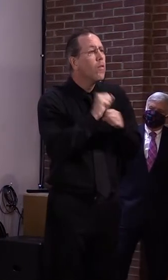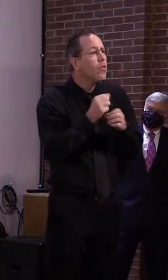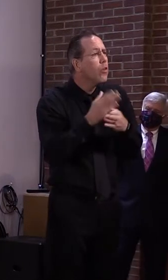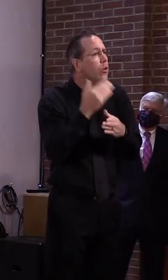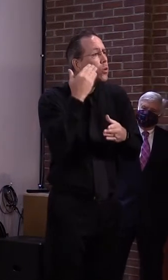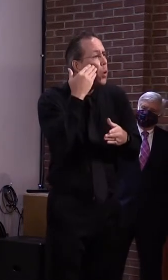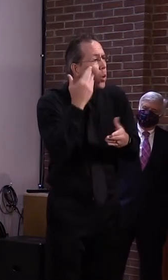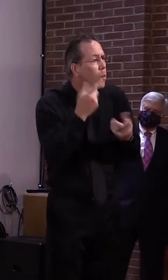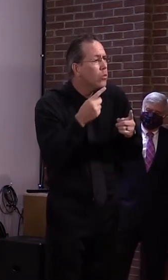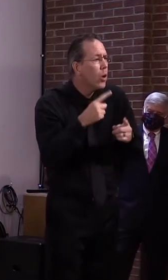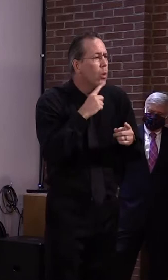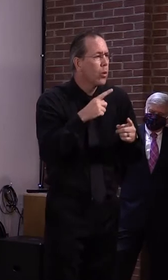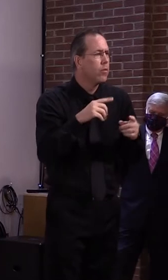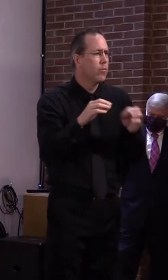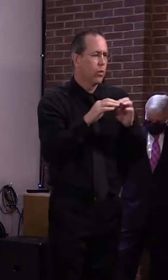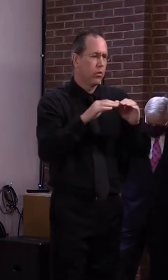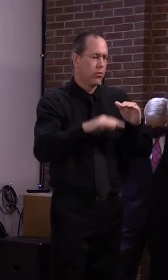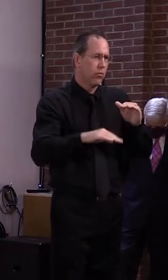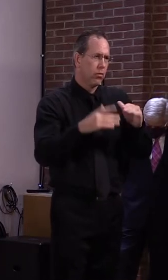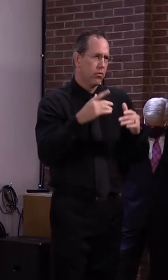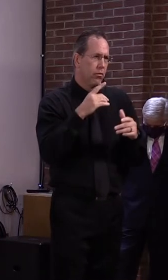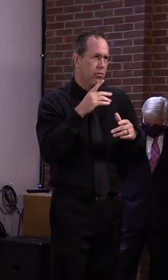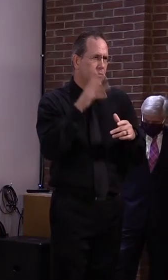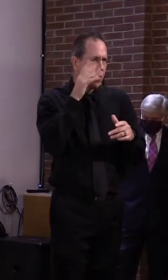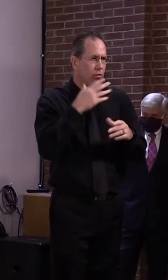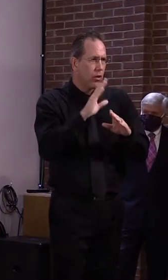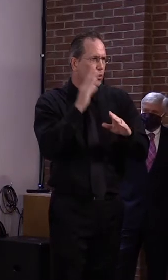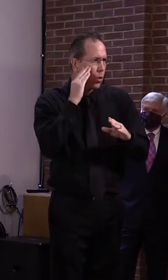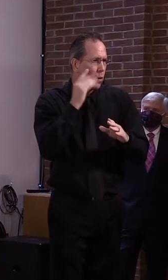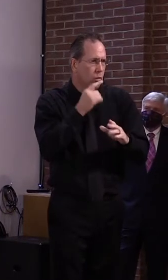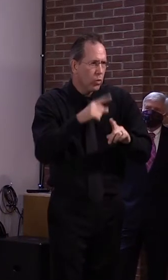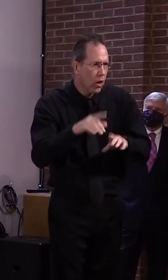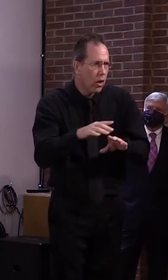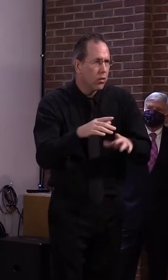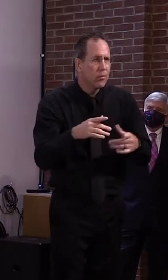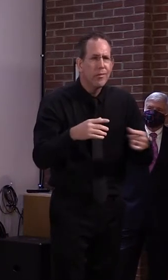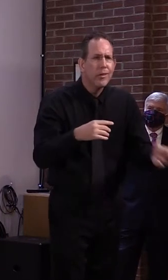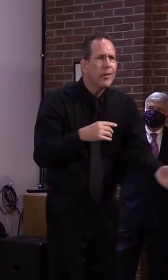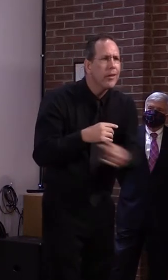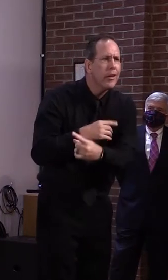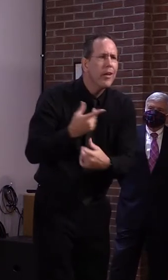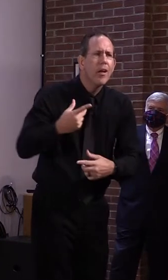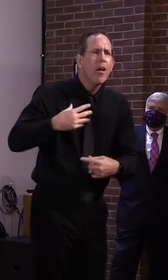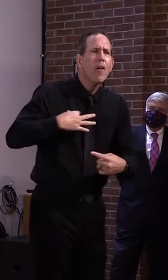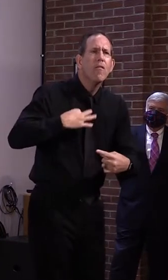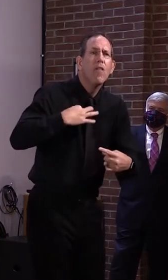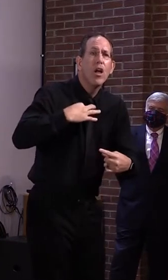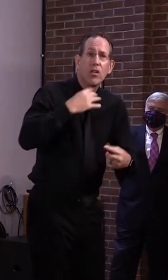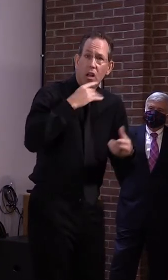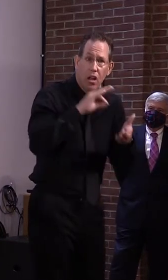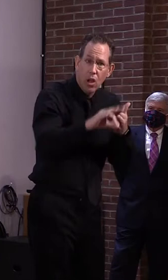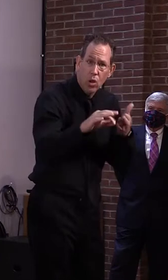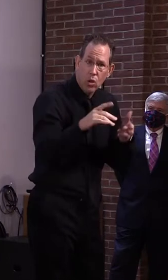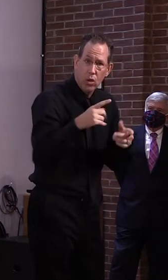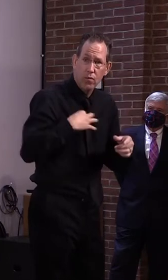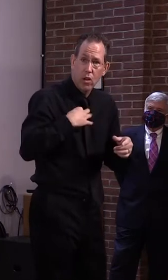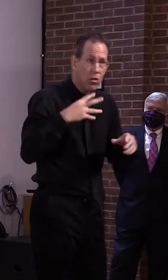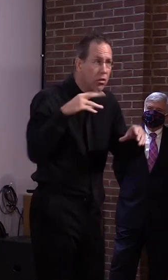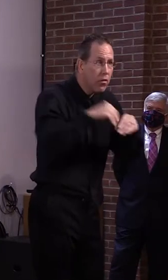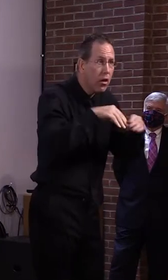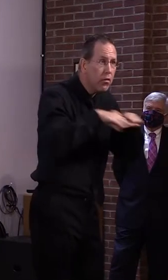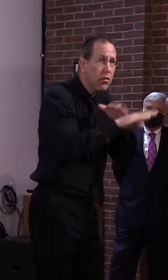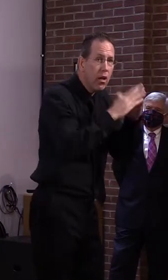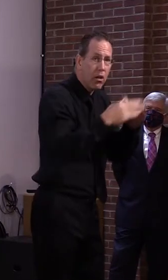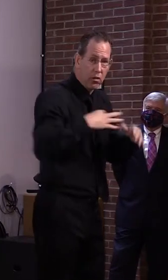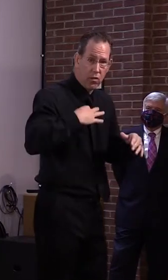staff. So volunteers going into the classroom won't be counted? Well, my initial thinking is no, because